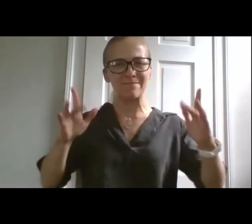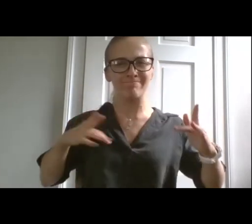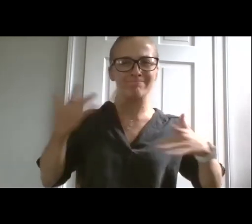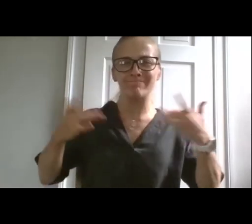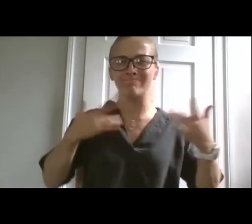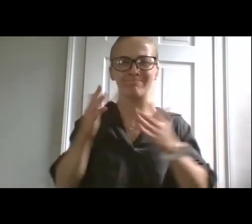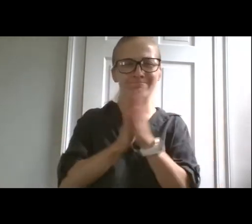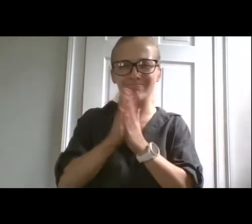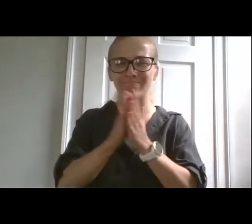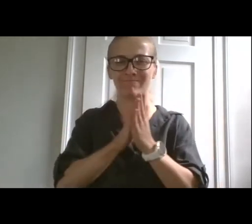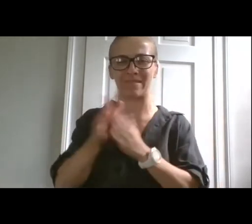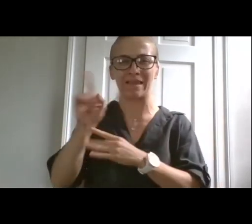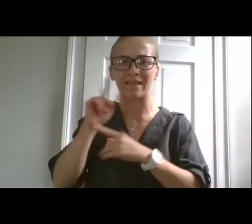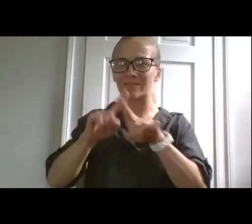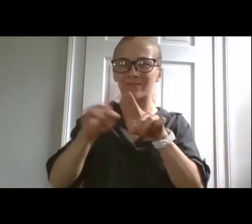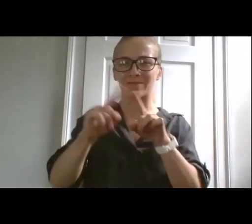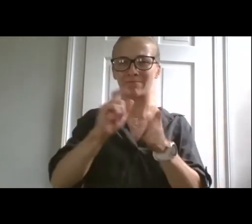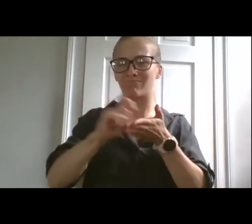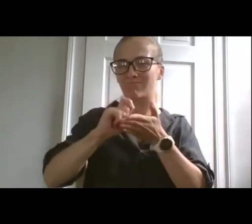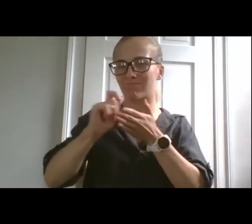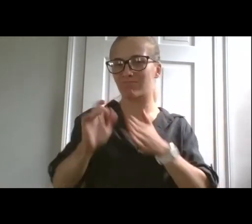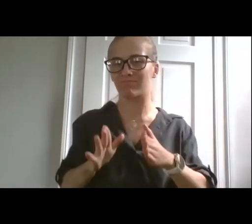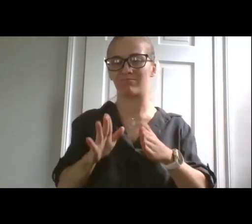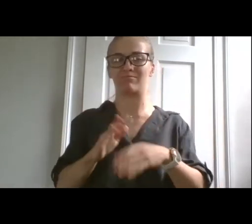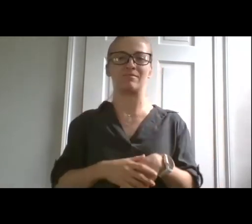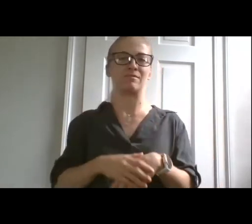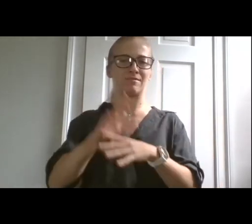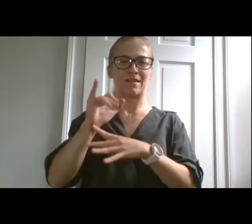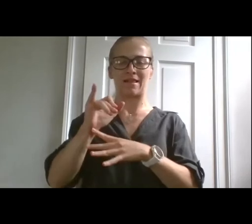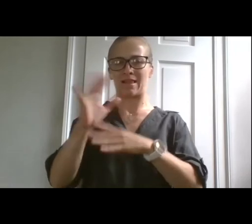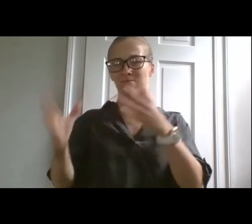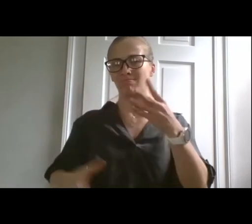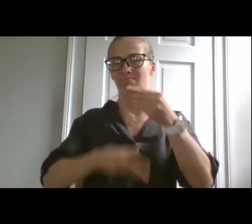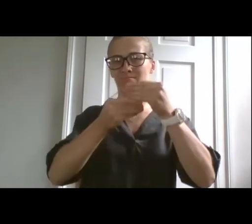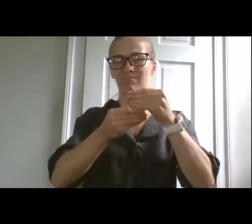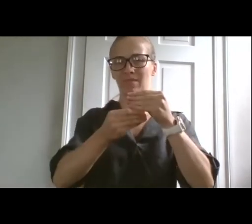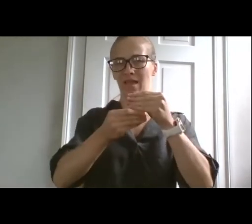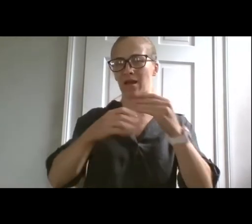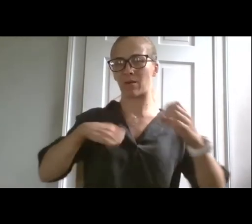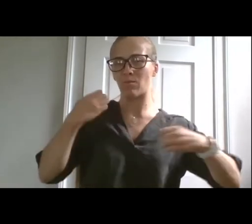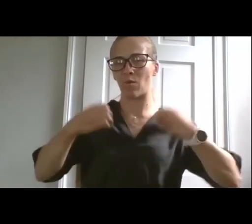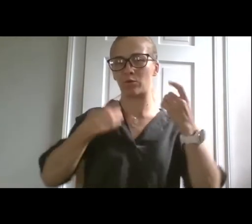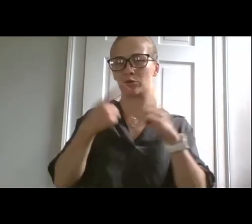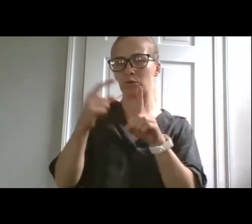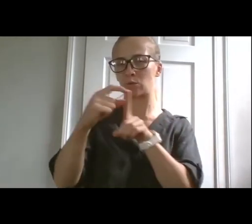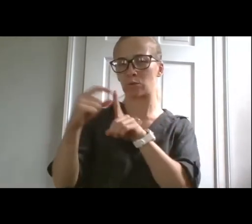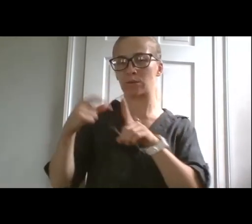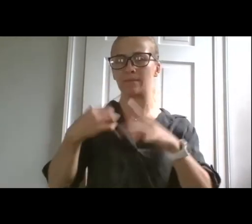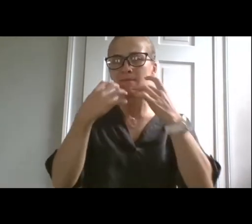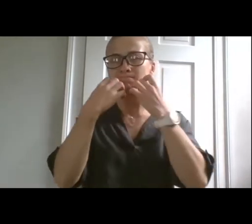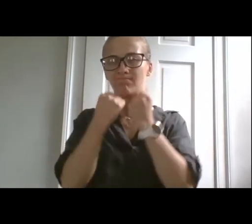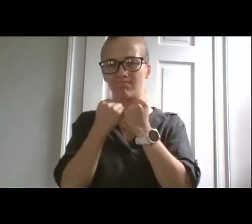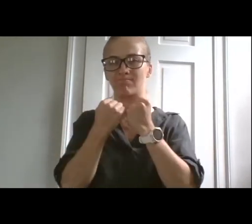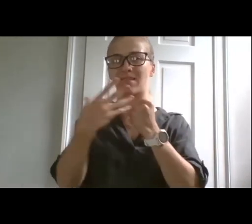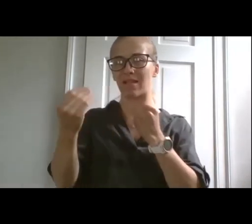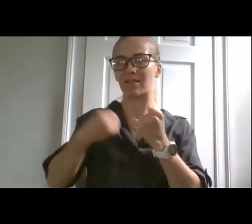I admire give shape in the air to the words of work that I love. And I love getting to ask them